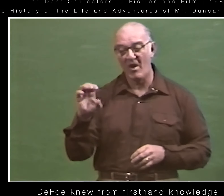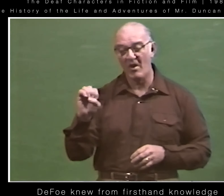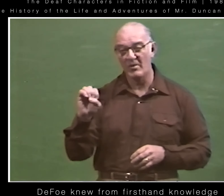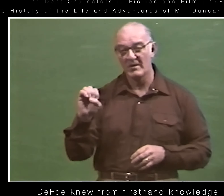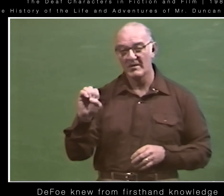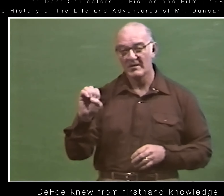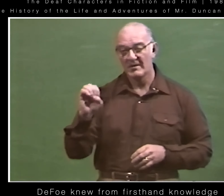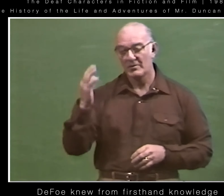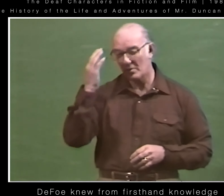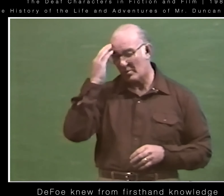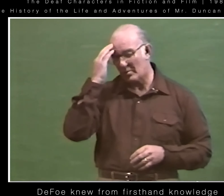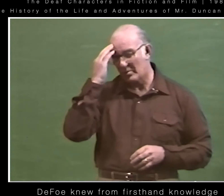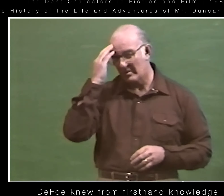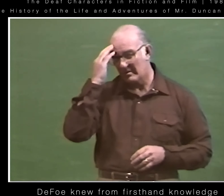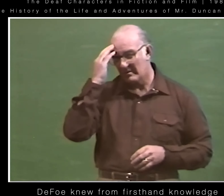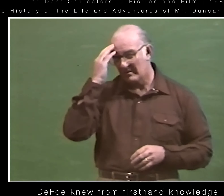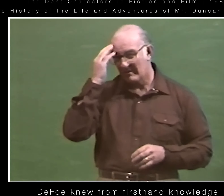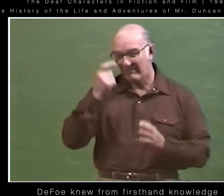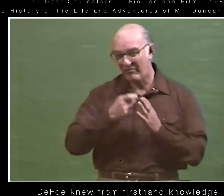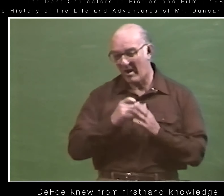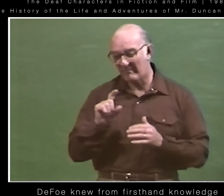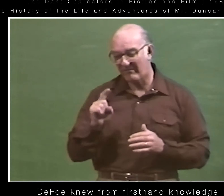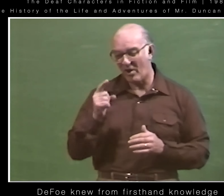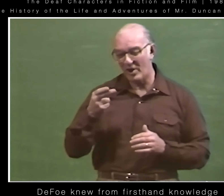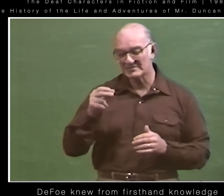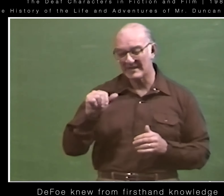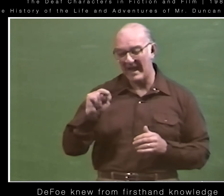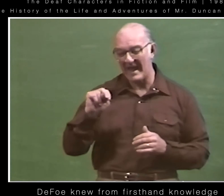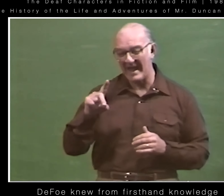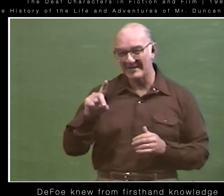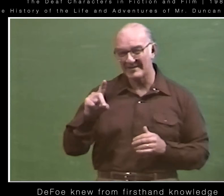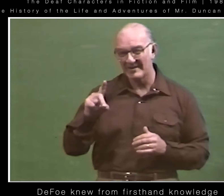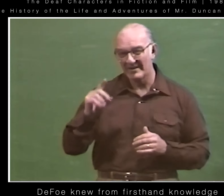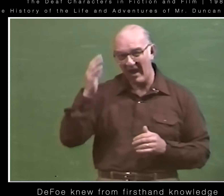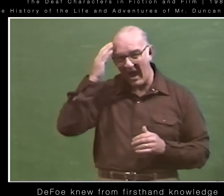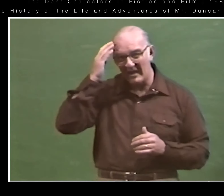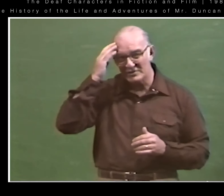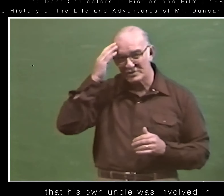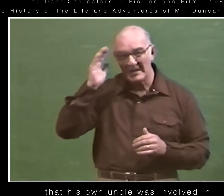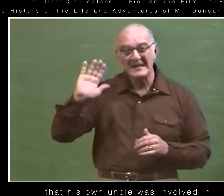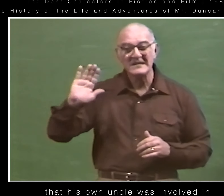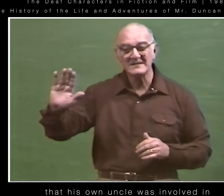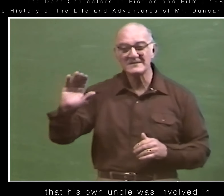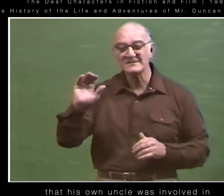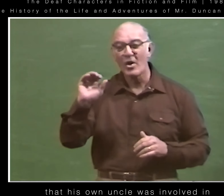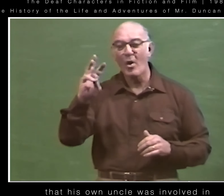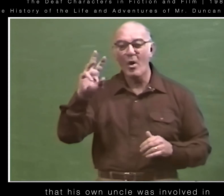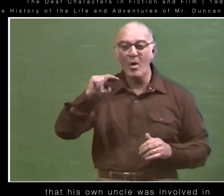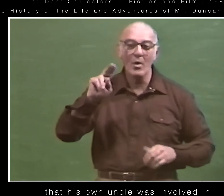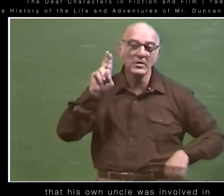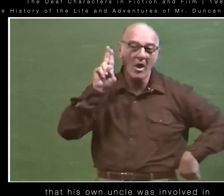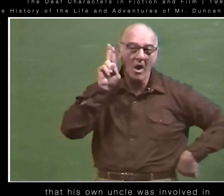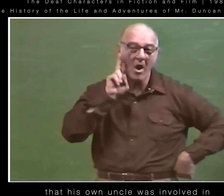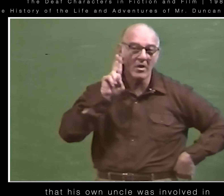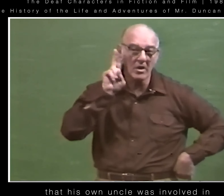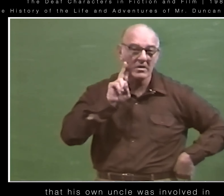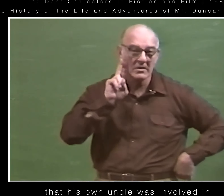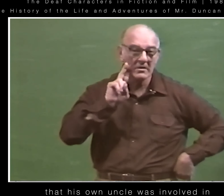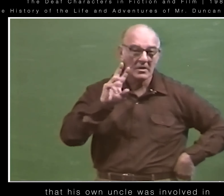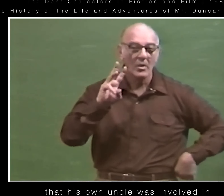Defoe knew from first-hand knowledge his own uncle